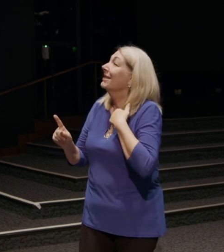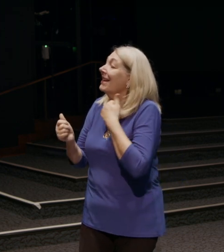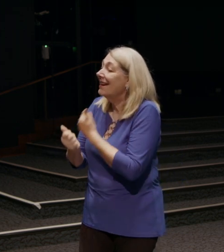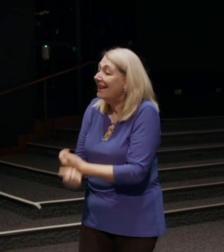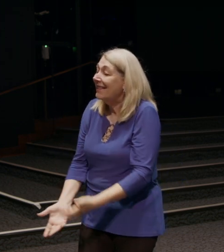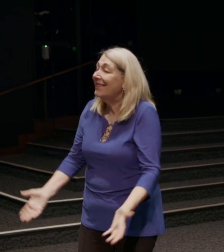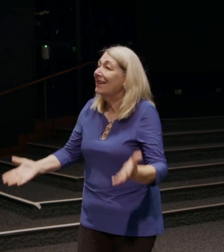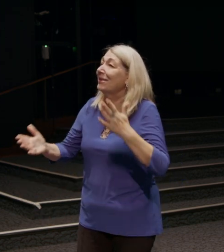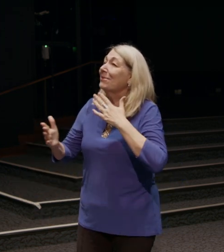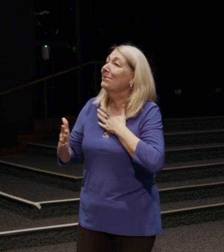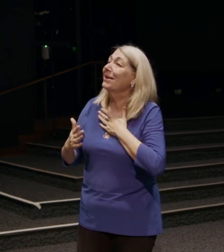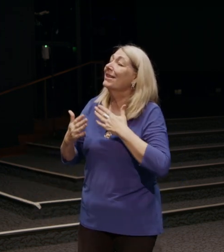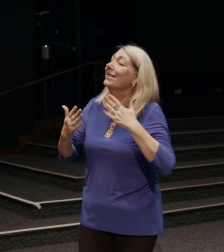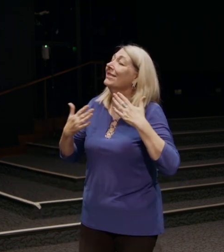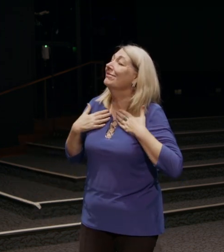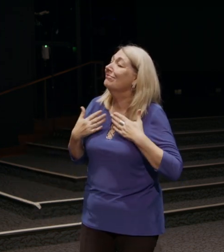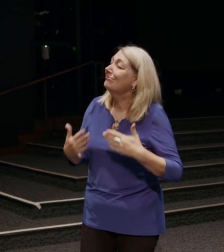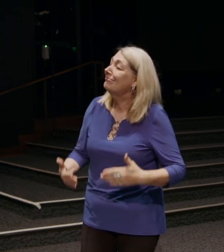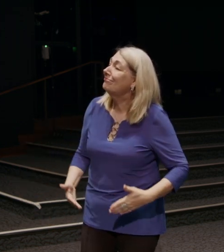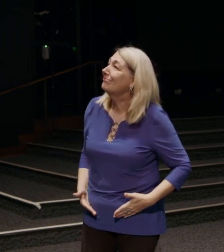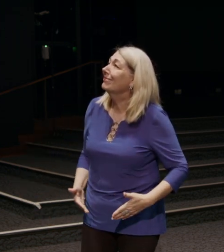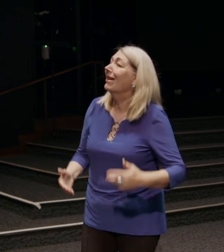every breath that I